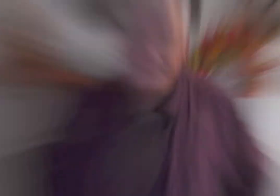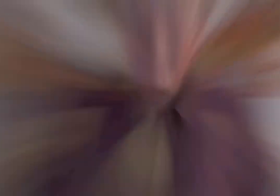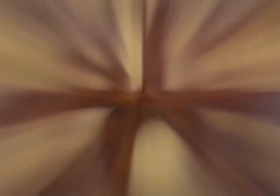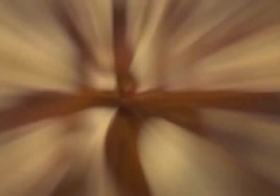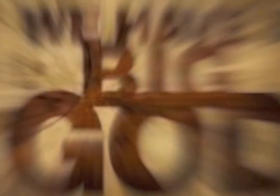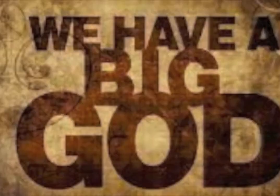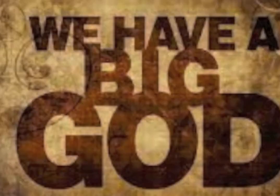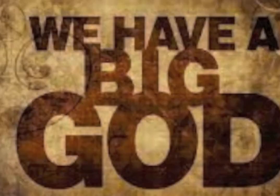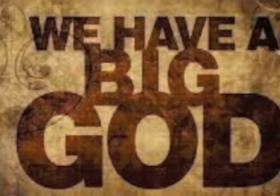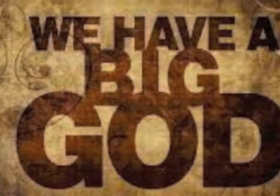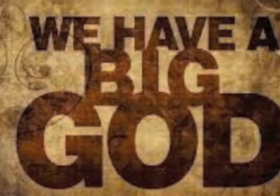them.